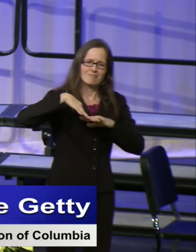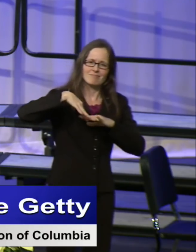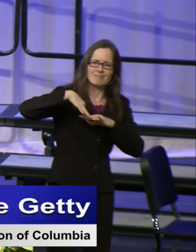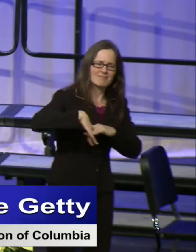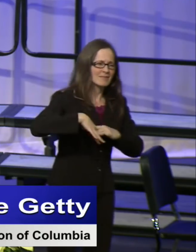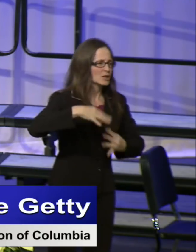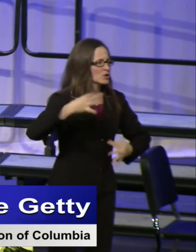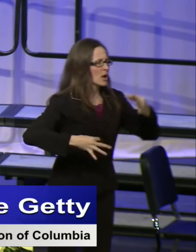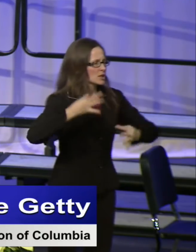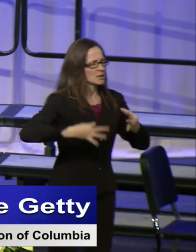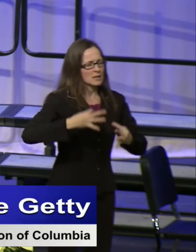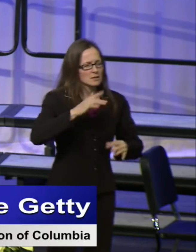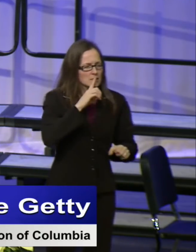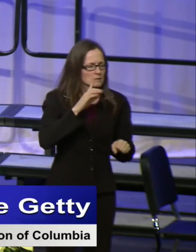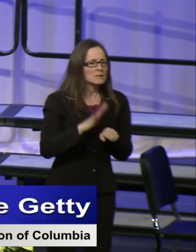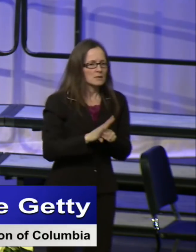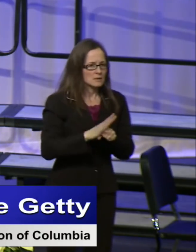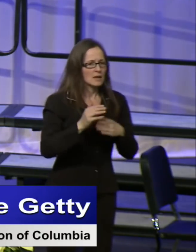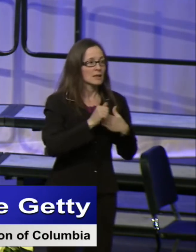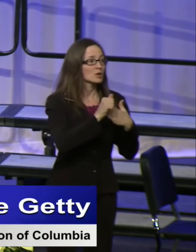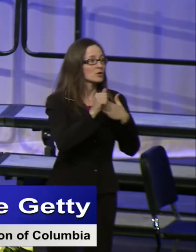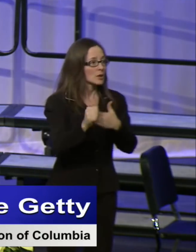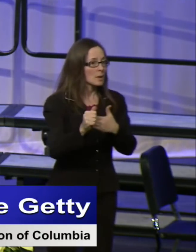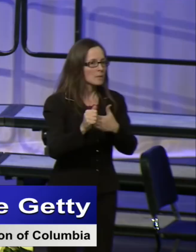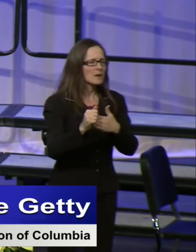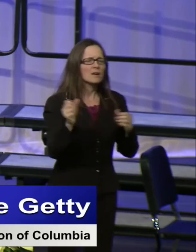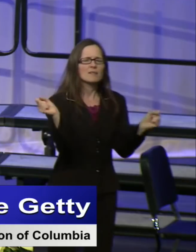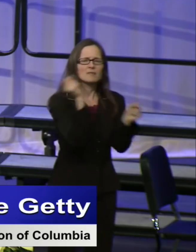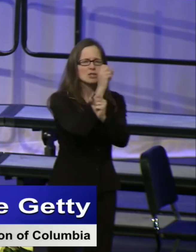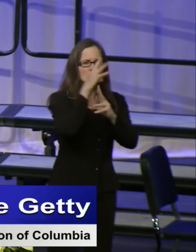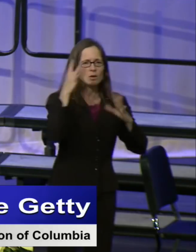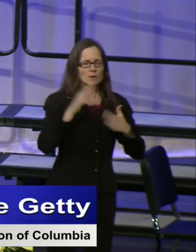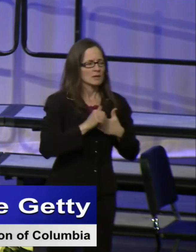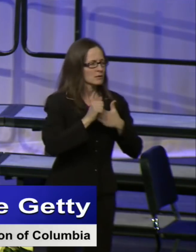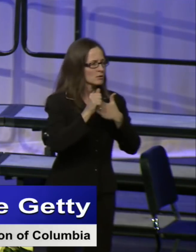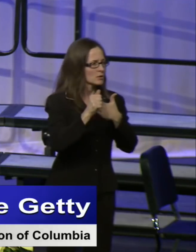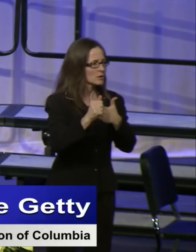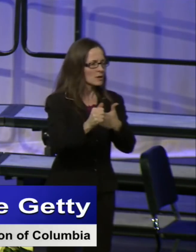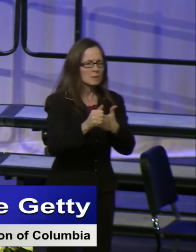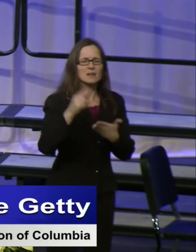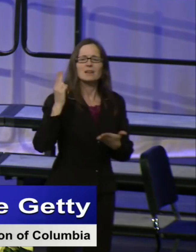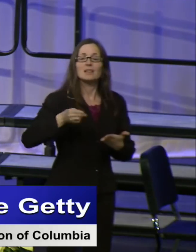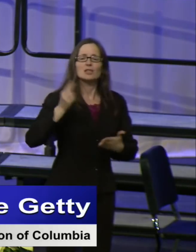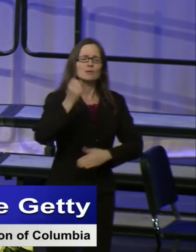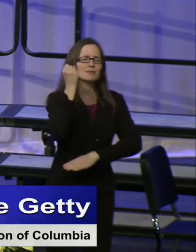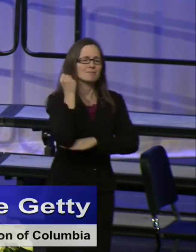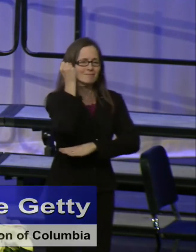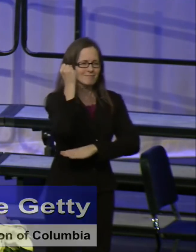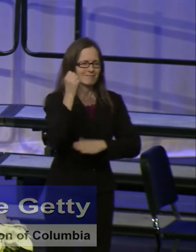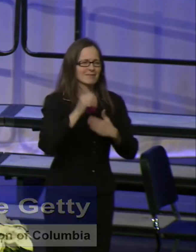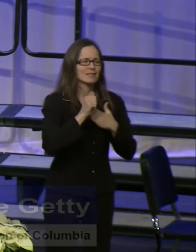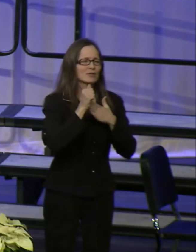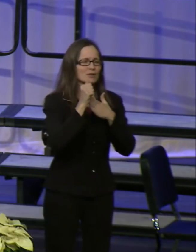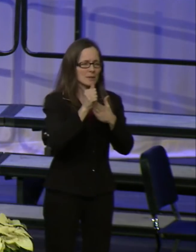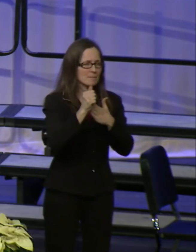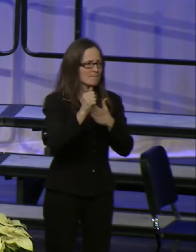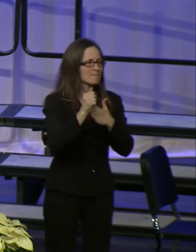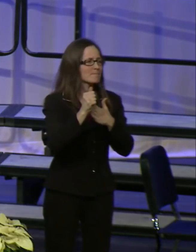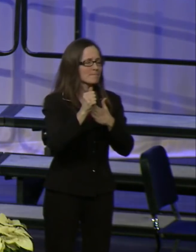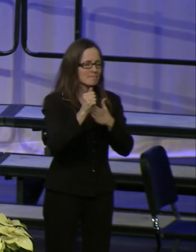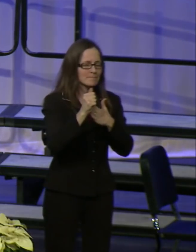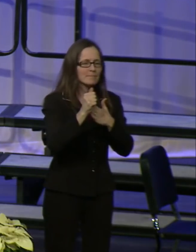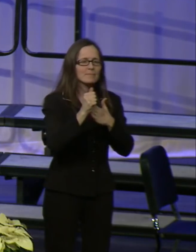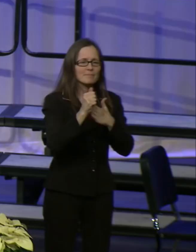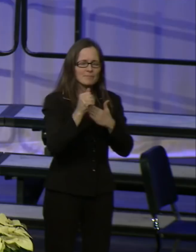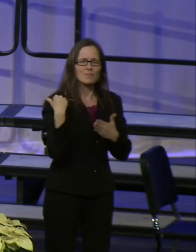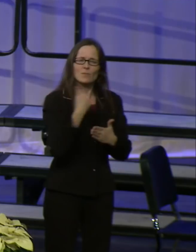leadership, visionary leadership, history making leadership. We celebrate